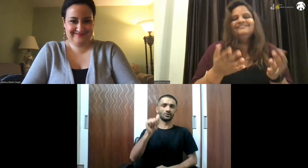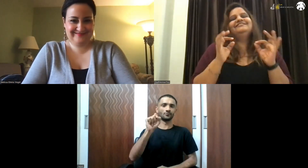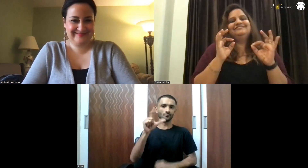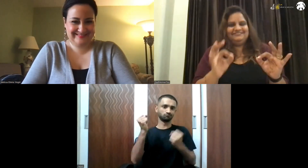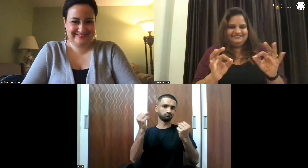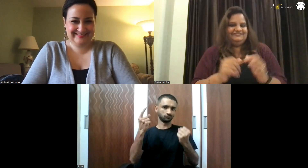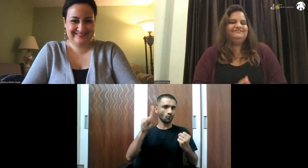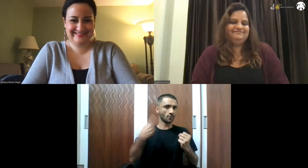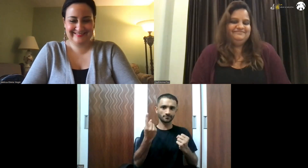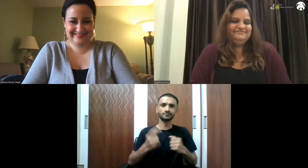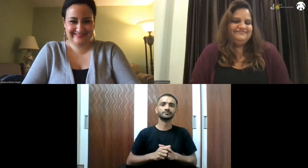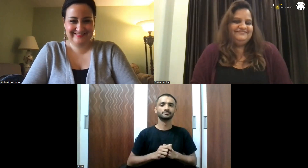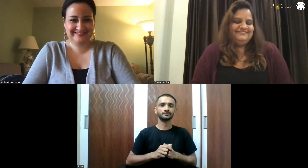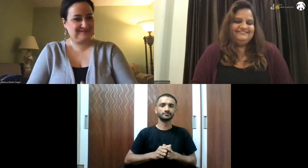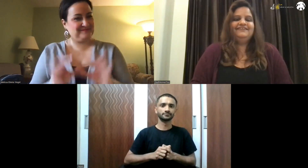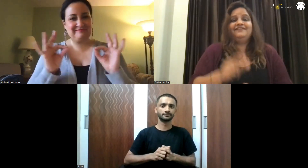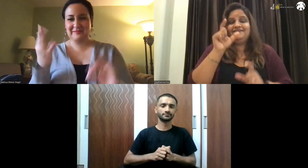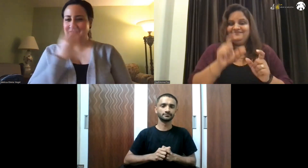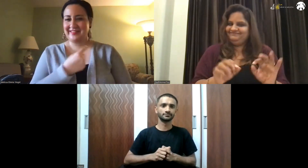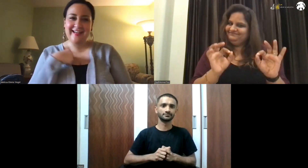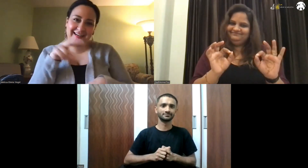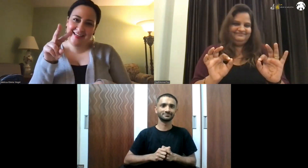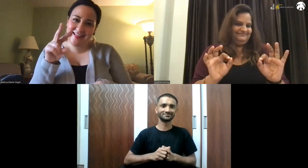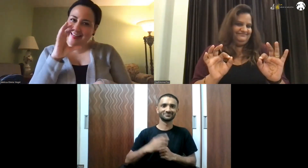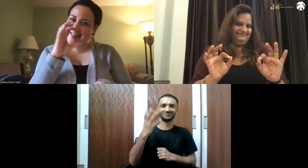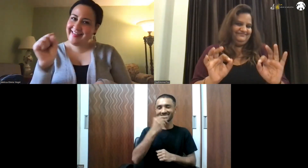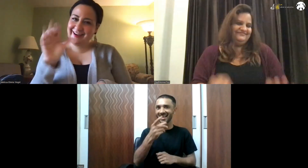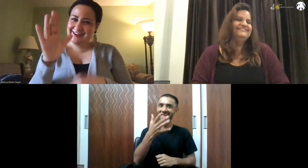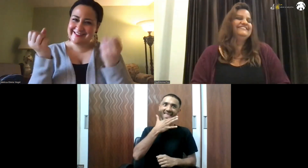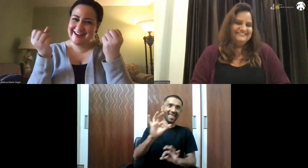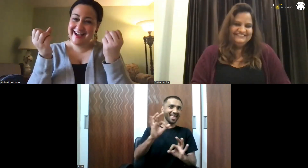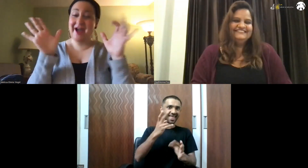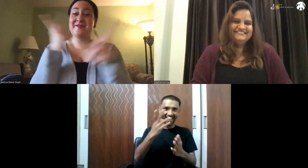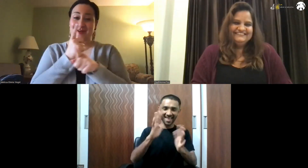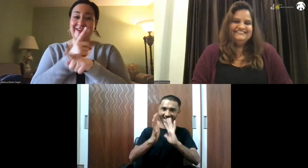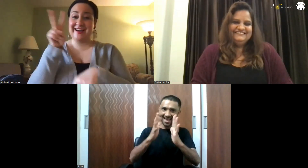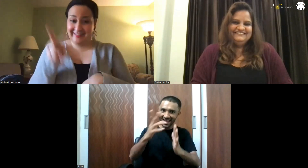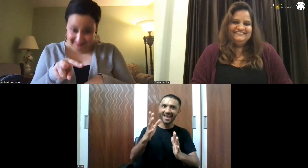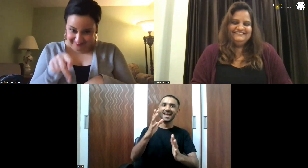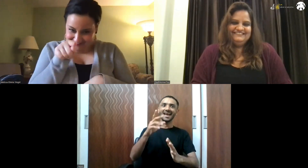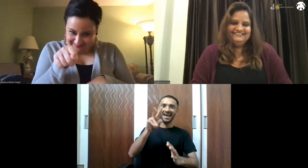ASL because we have a person, and I